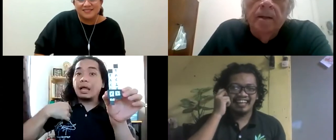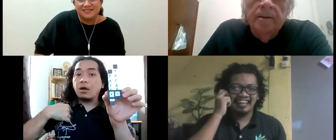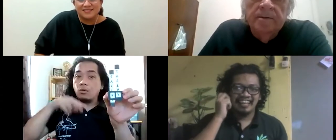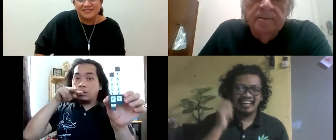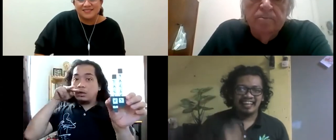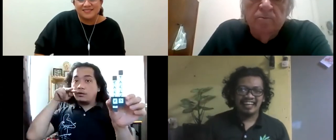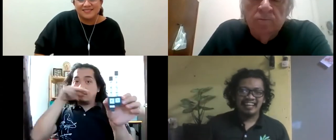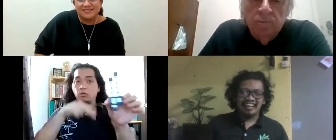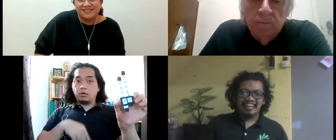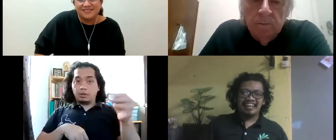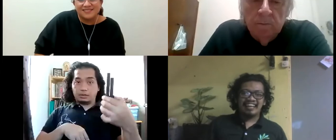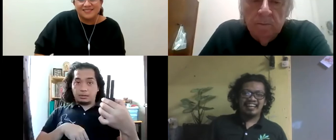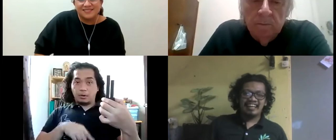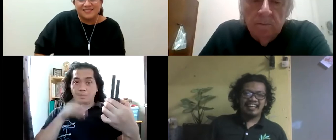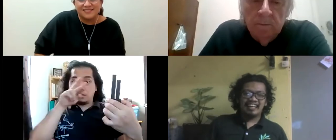different perspective.